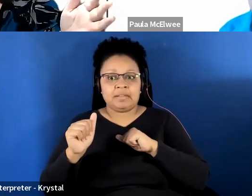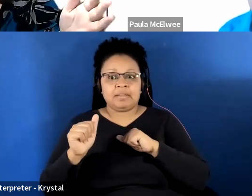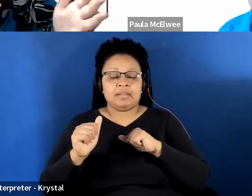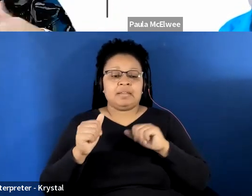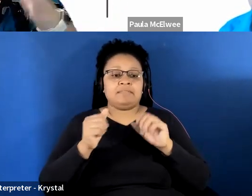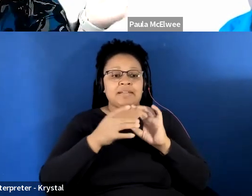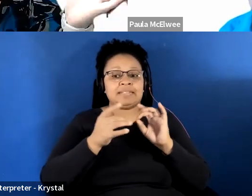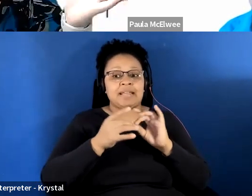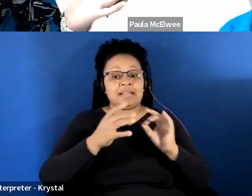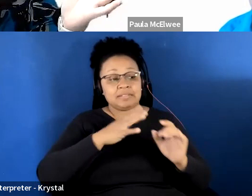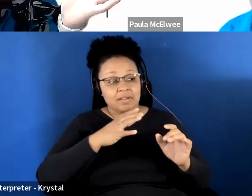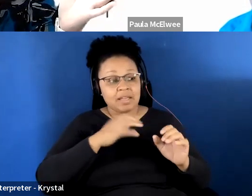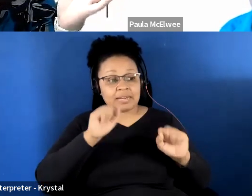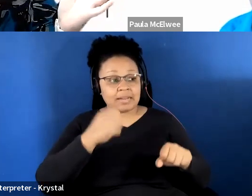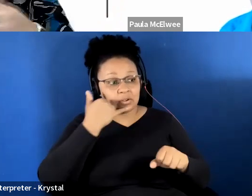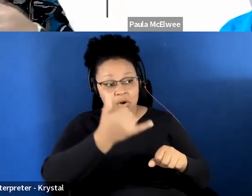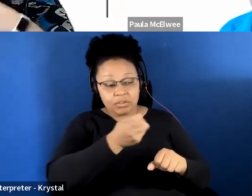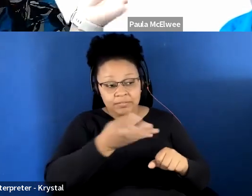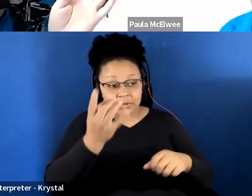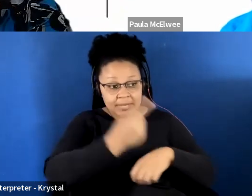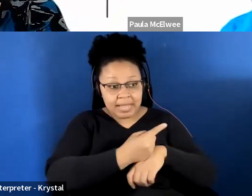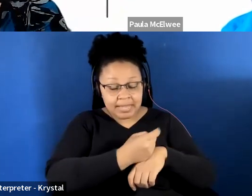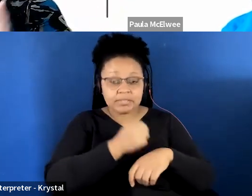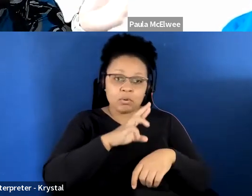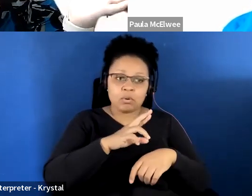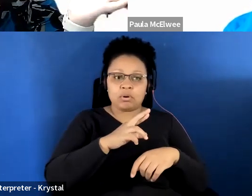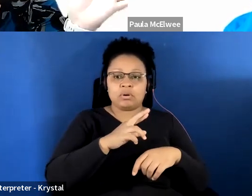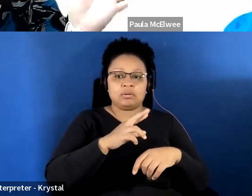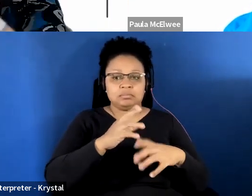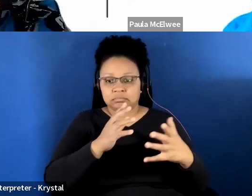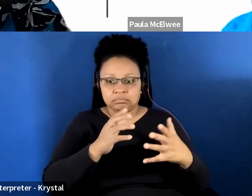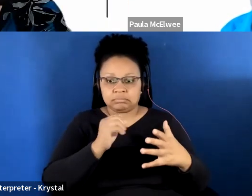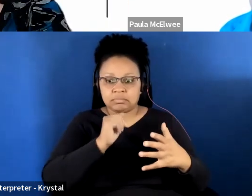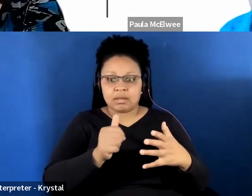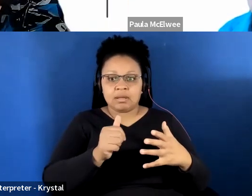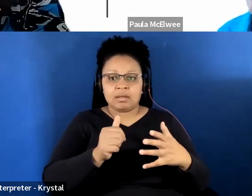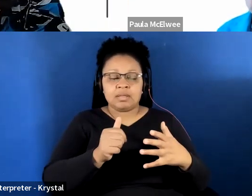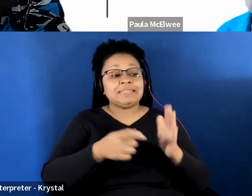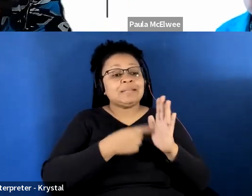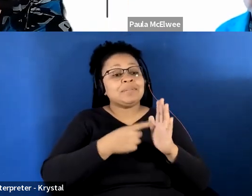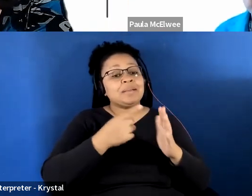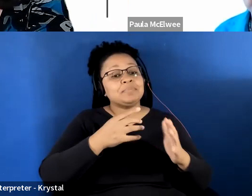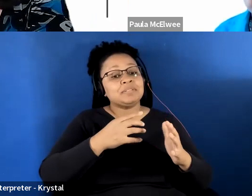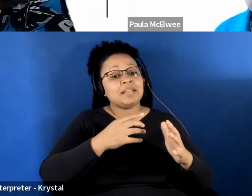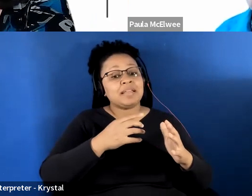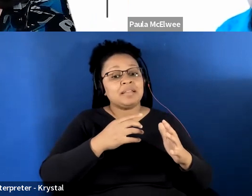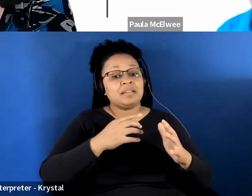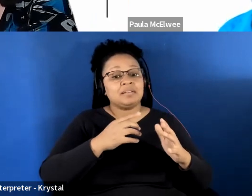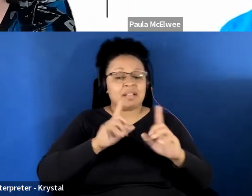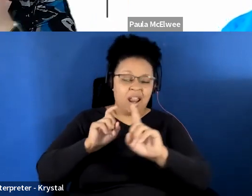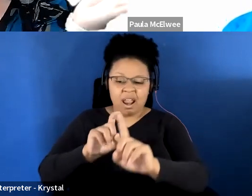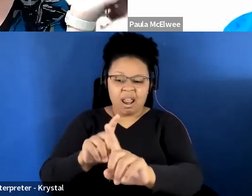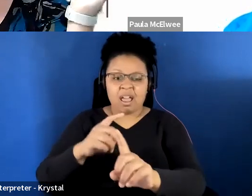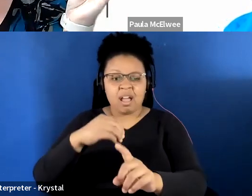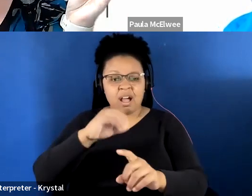you in a few days? Sometimes people say yes, like they chase you off the property, but then they're fine if you talk to them later. But yeah, but